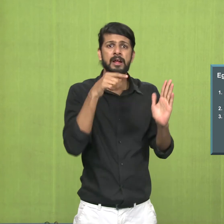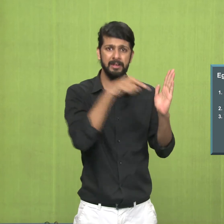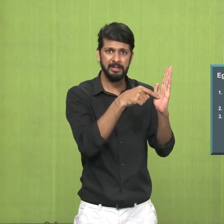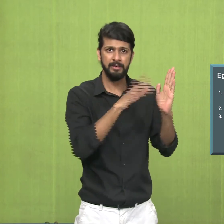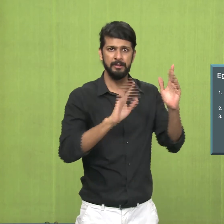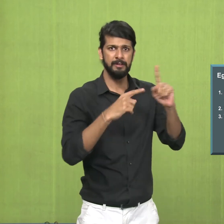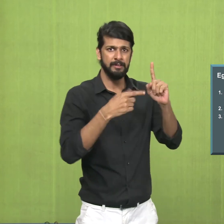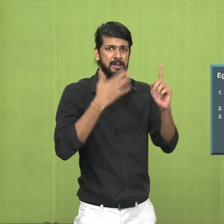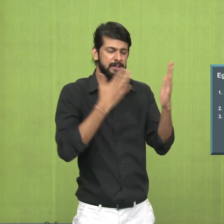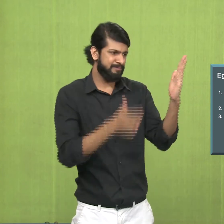Tempera colors